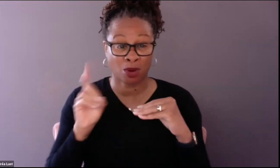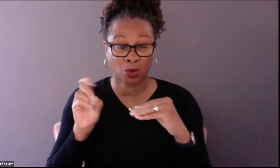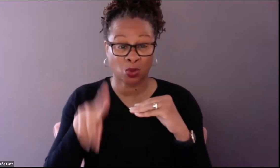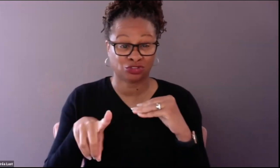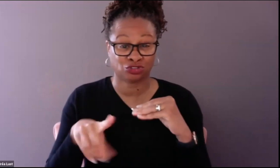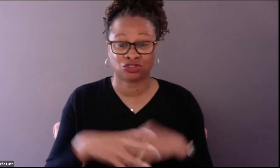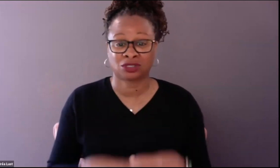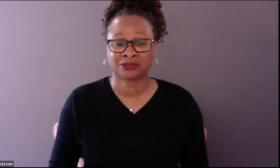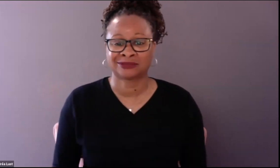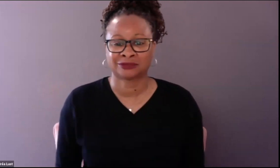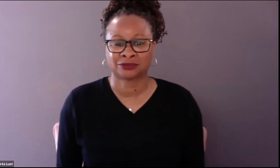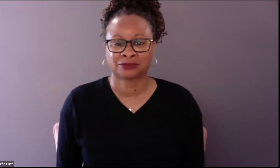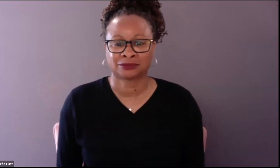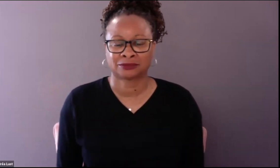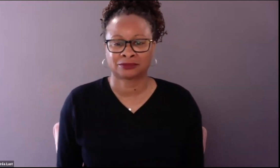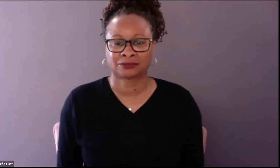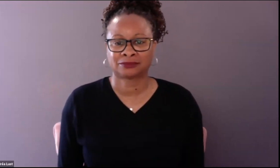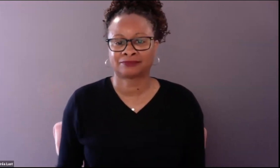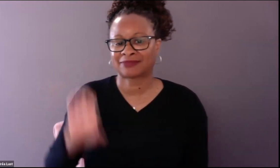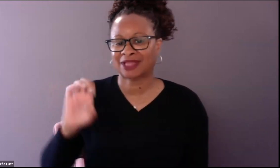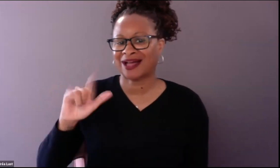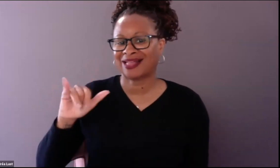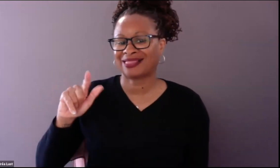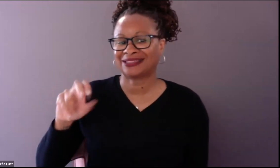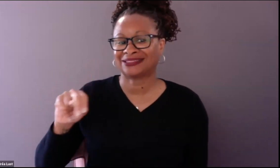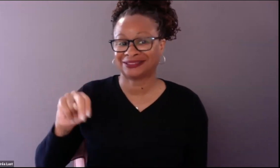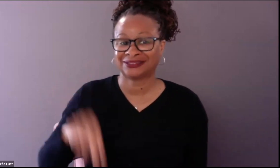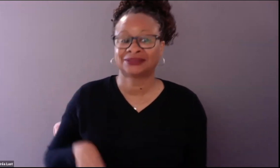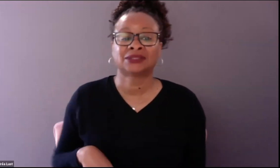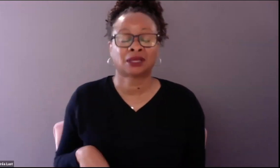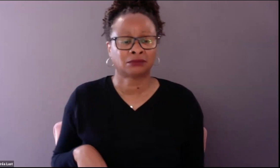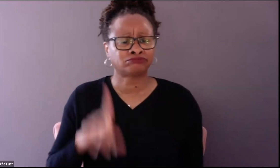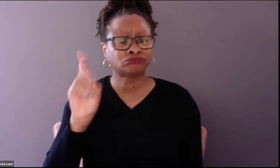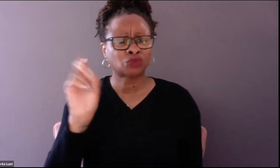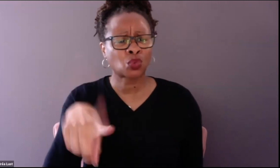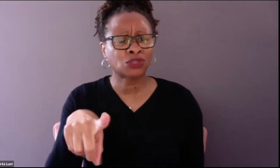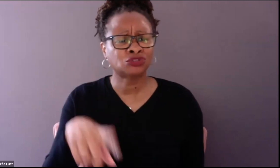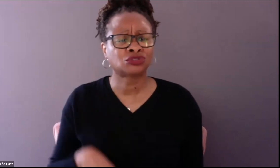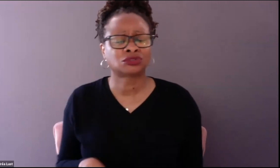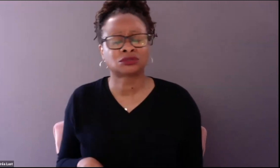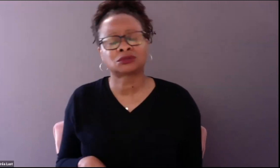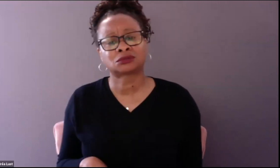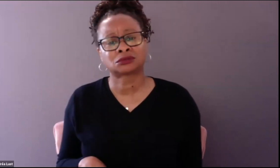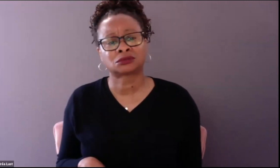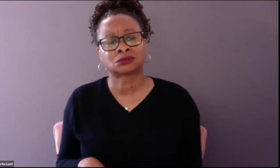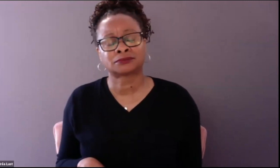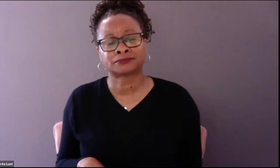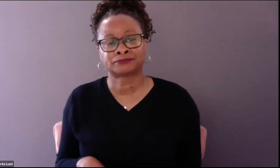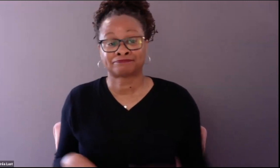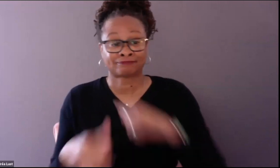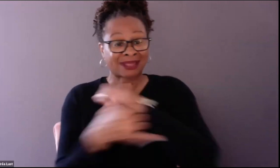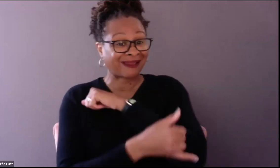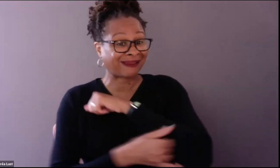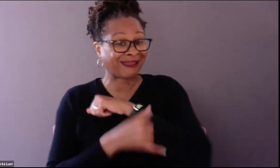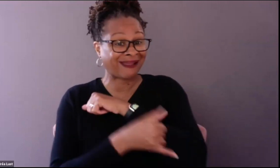question from Eileen, and she asked, how can a county or city